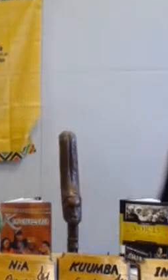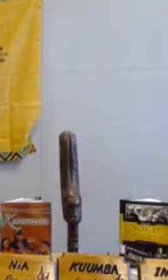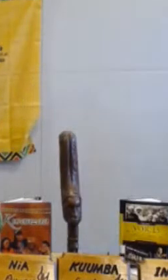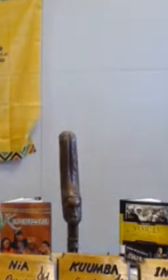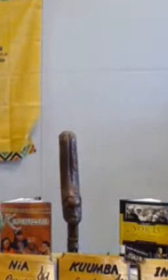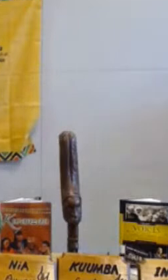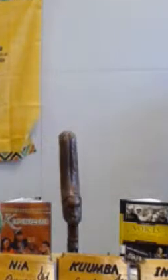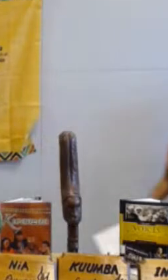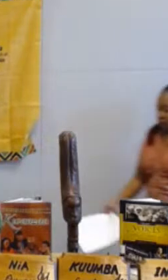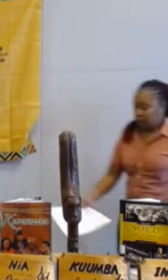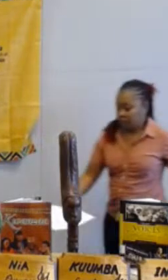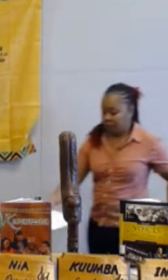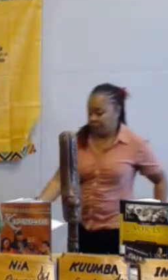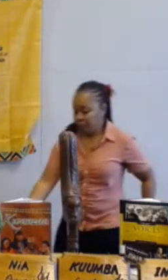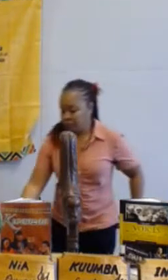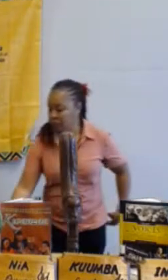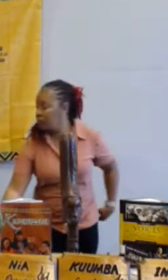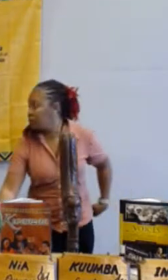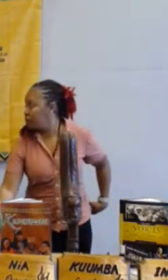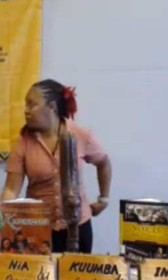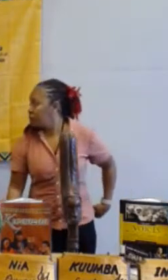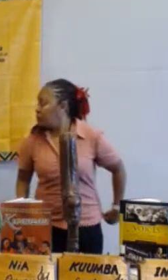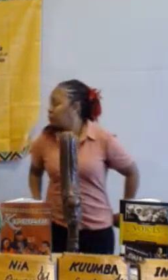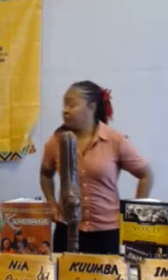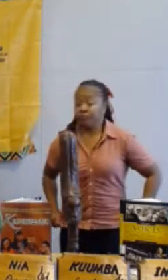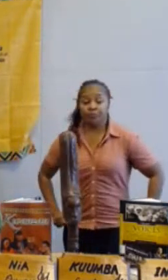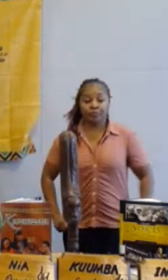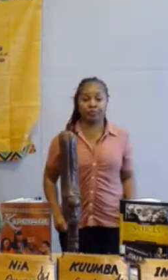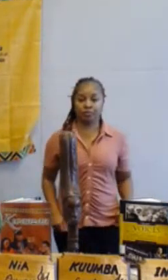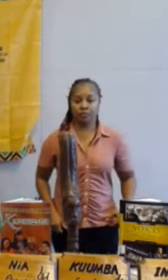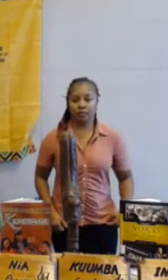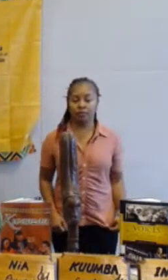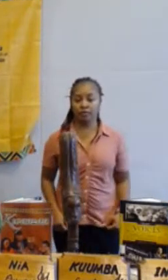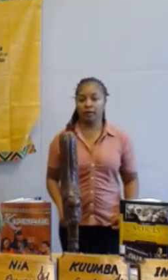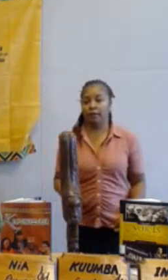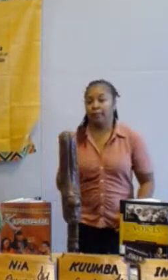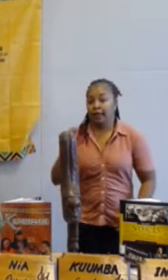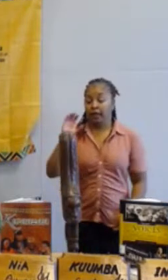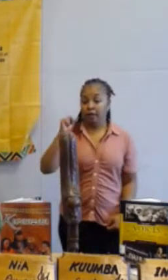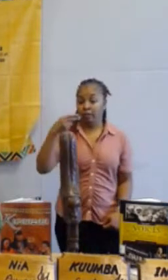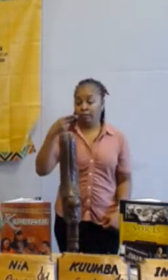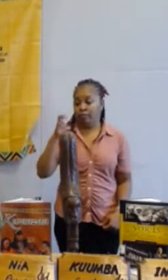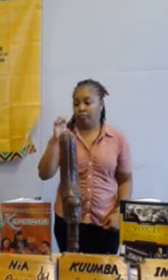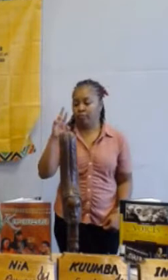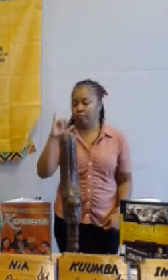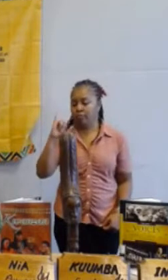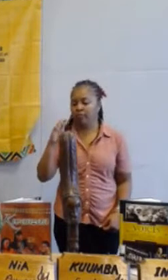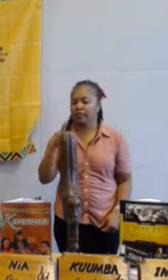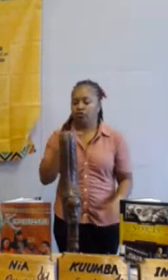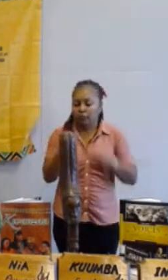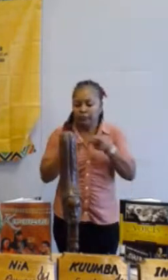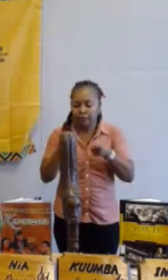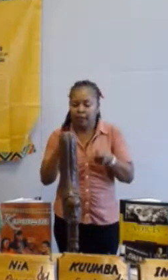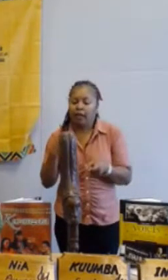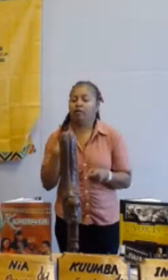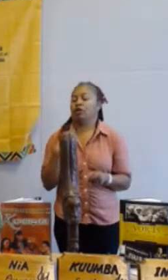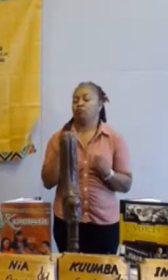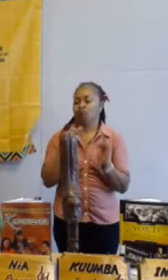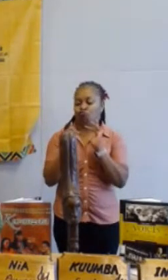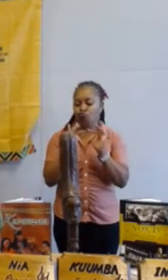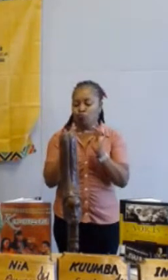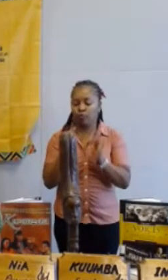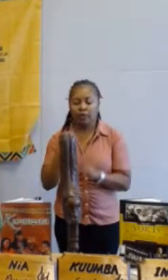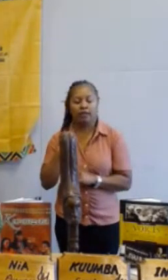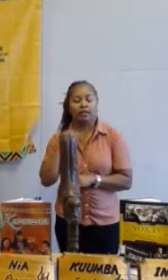I encourage you to reach out to. And Cherie also manages our website and other data elements, so you can tell people how